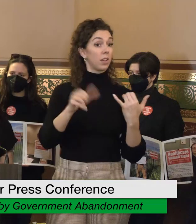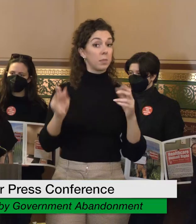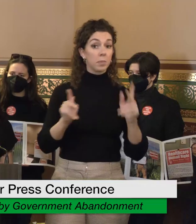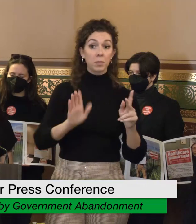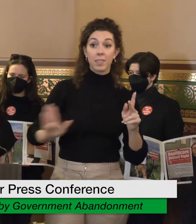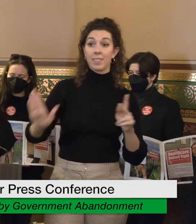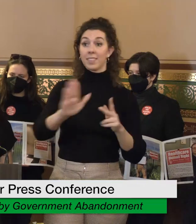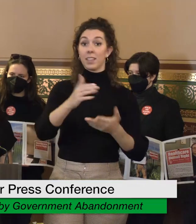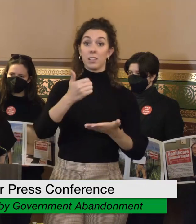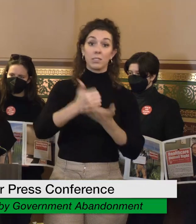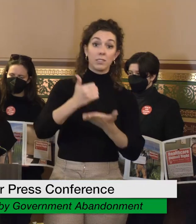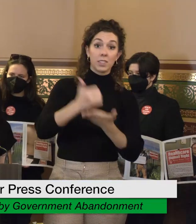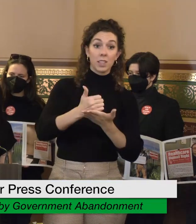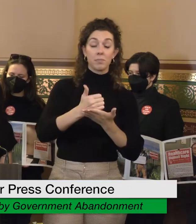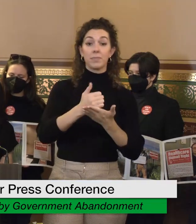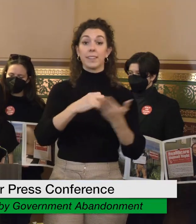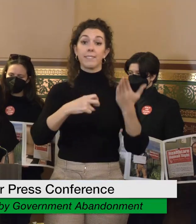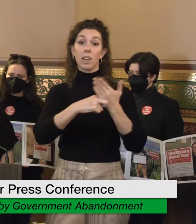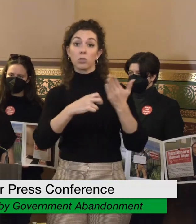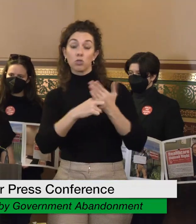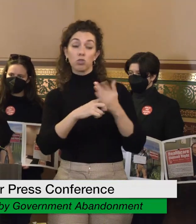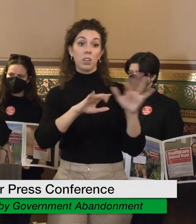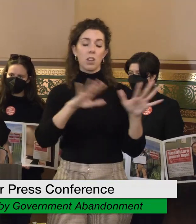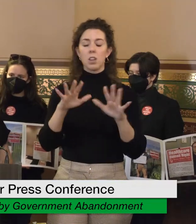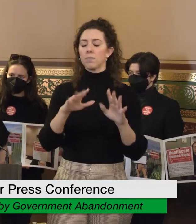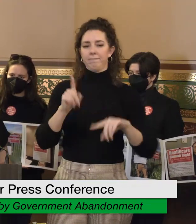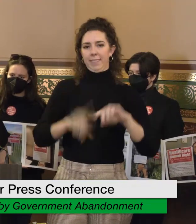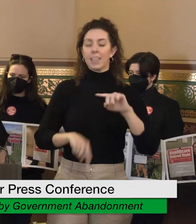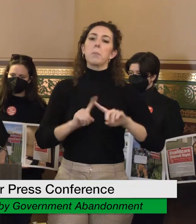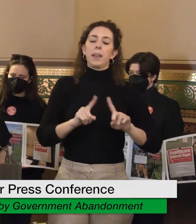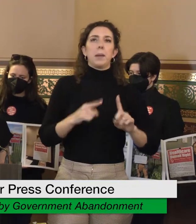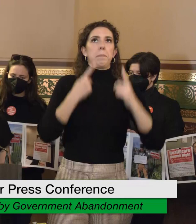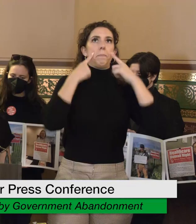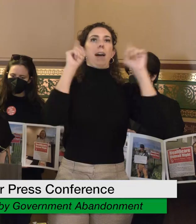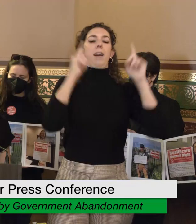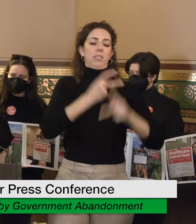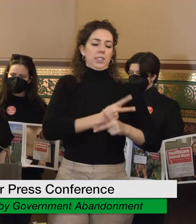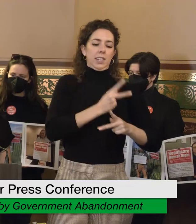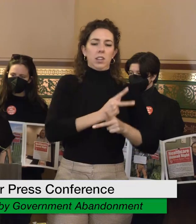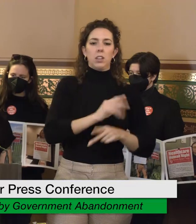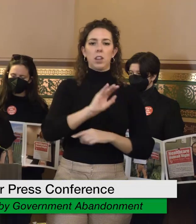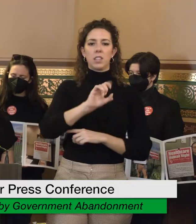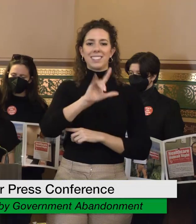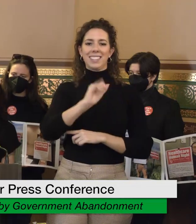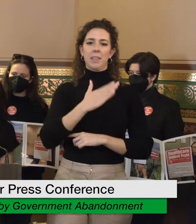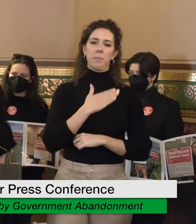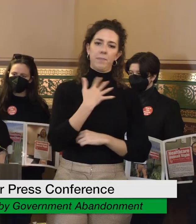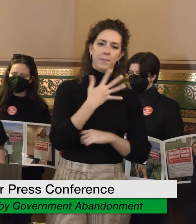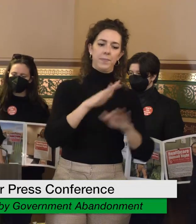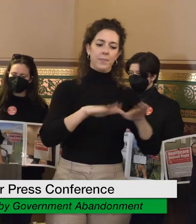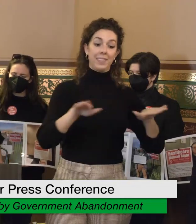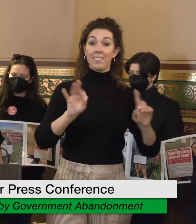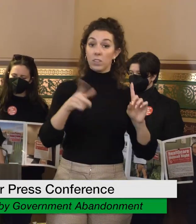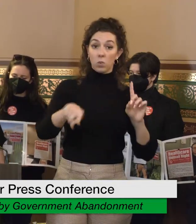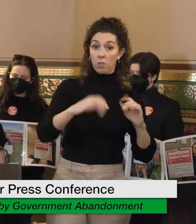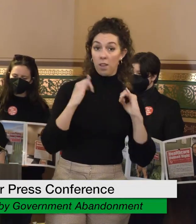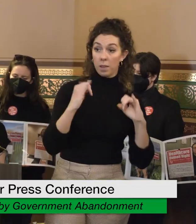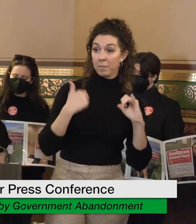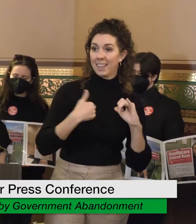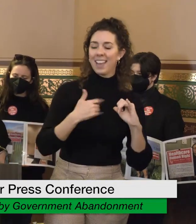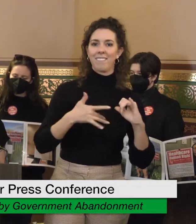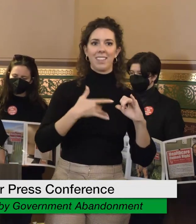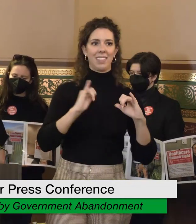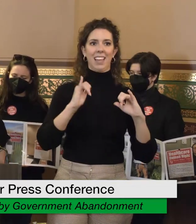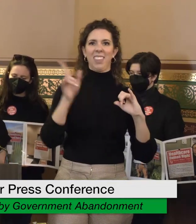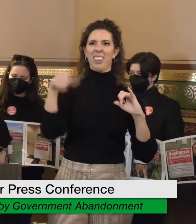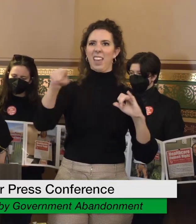like vouchers and subsidy, although I do have custody of my kids. If you're like me, you fall through the cracks. I've been homeless with my children,